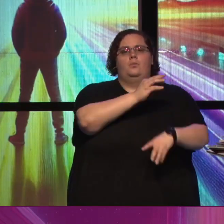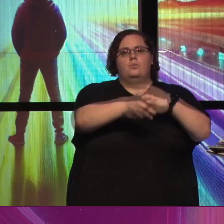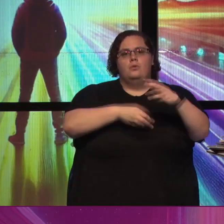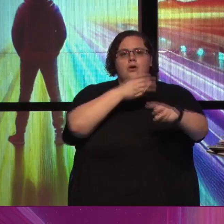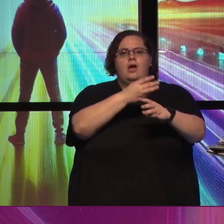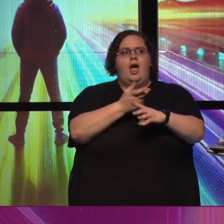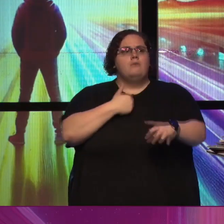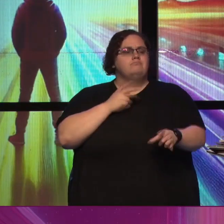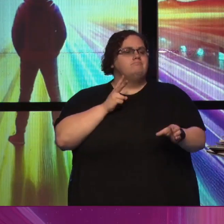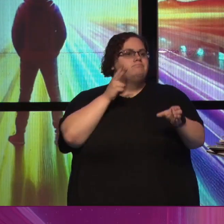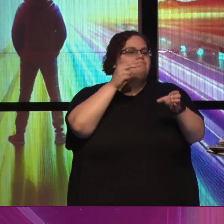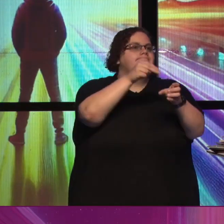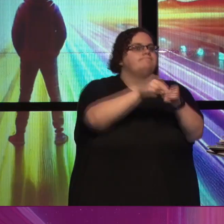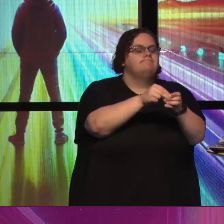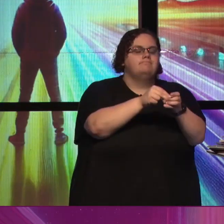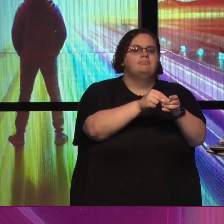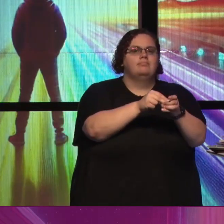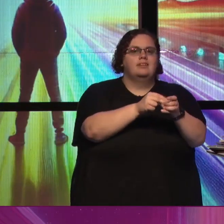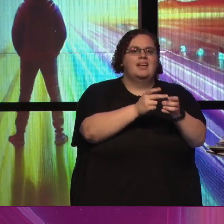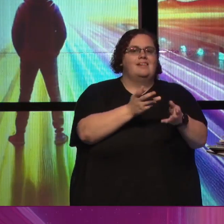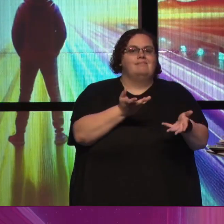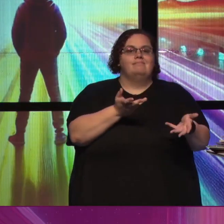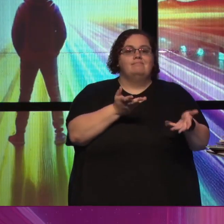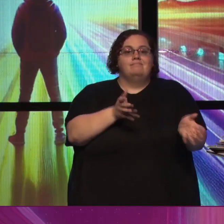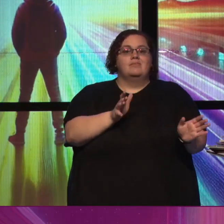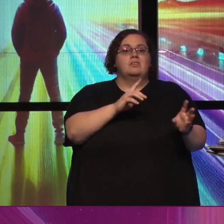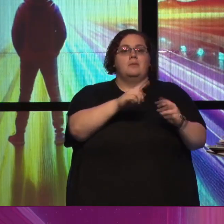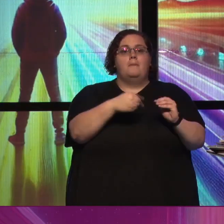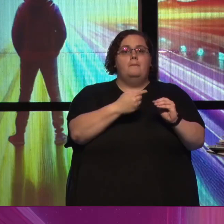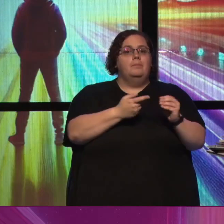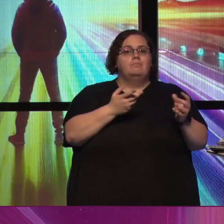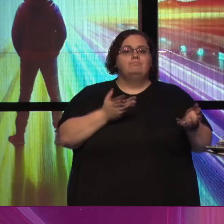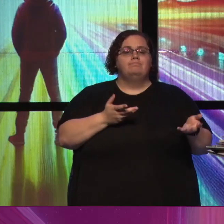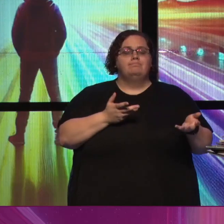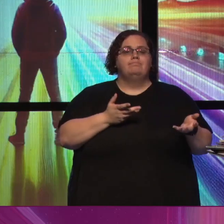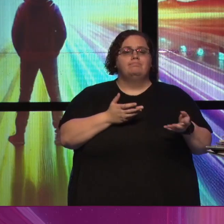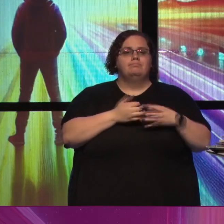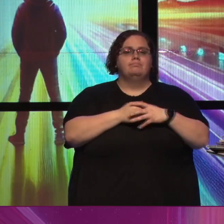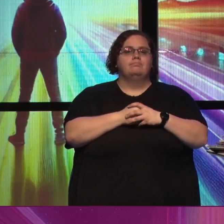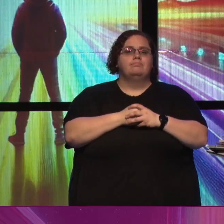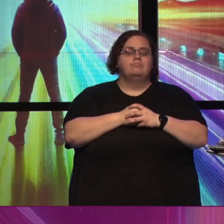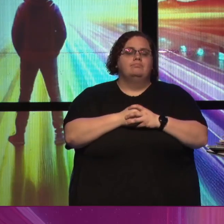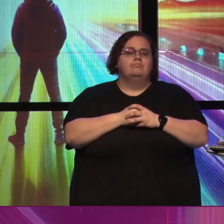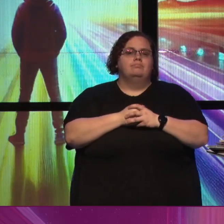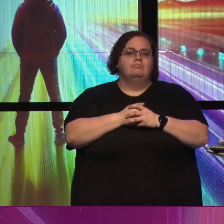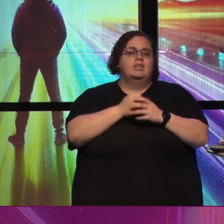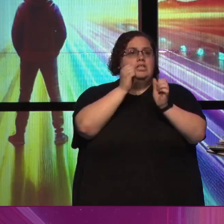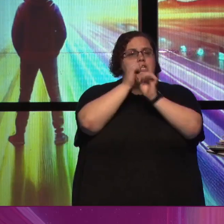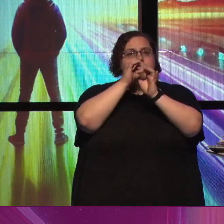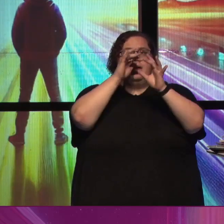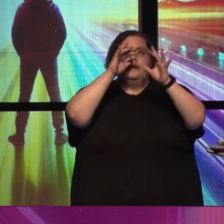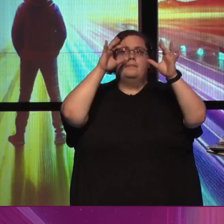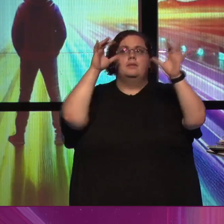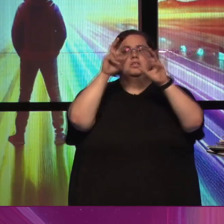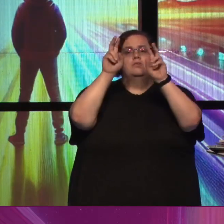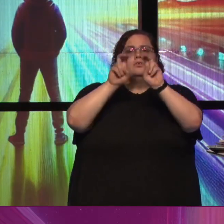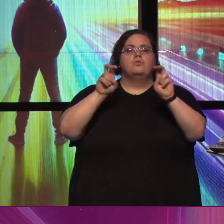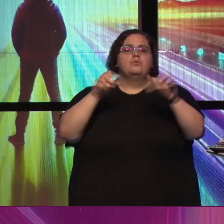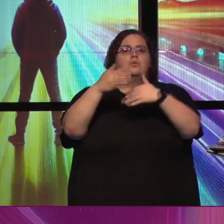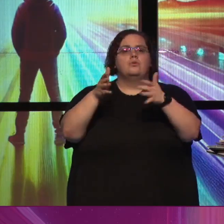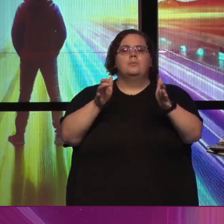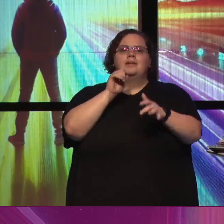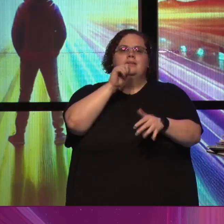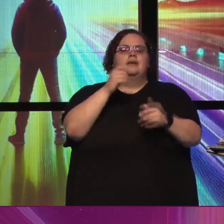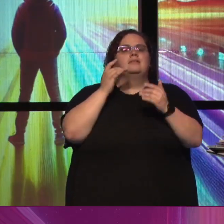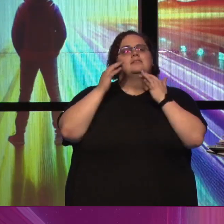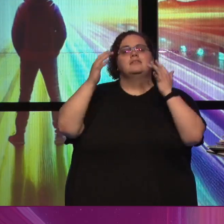get to participate in it. And that's what it's about. I believe that's what the image around the throne room is. It's not sitting and singing for all